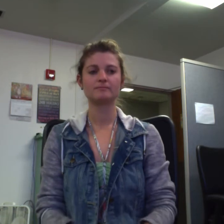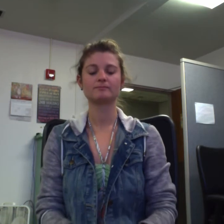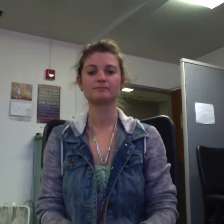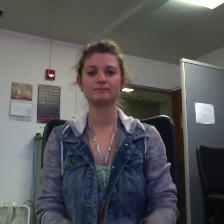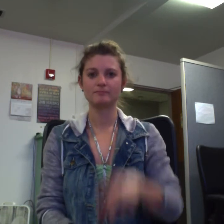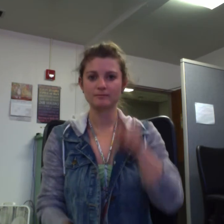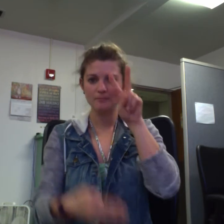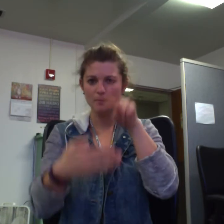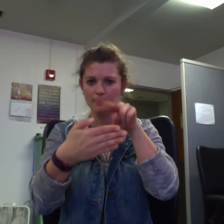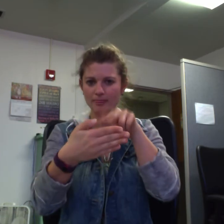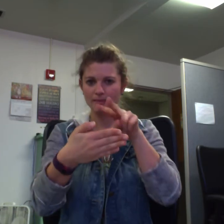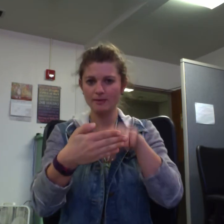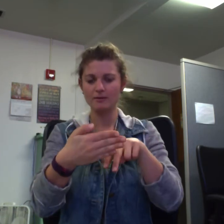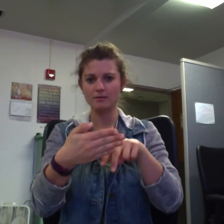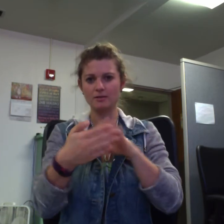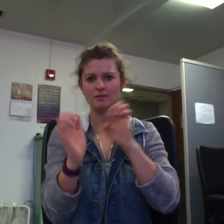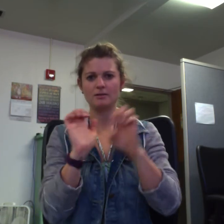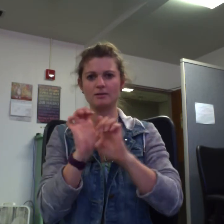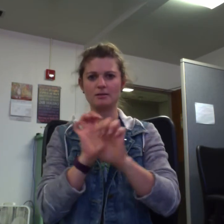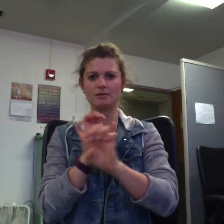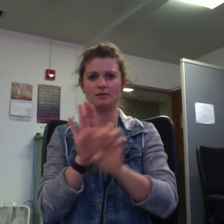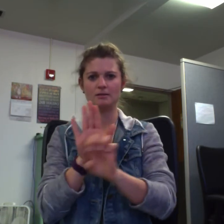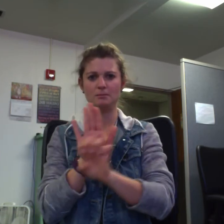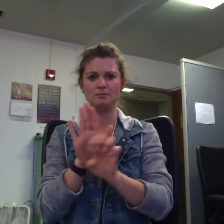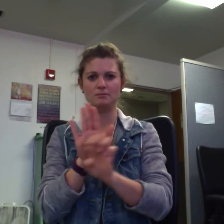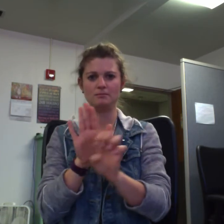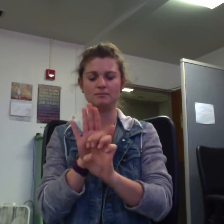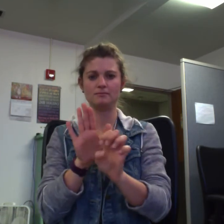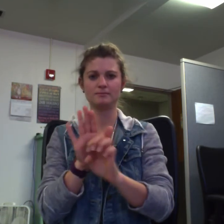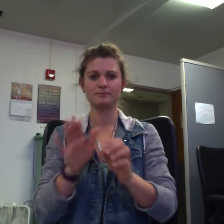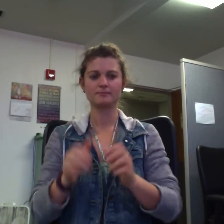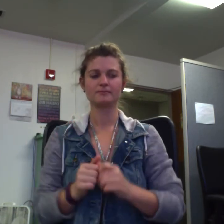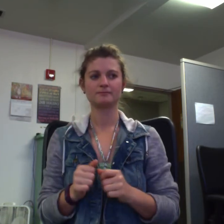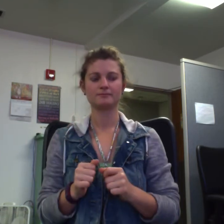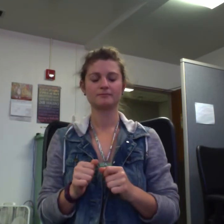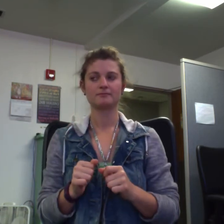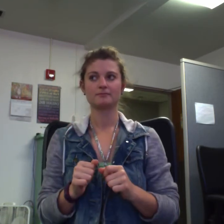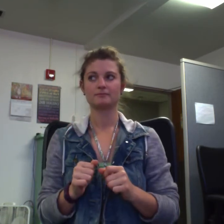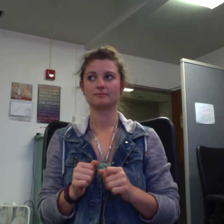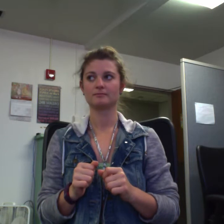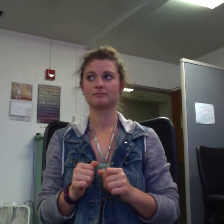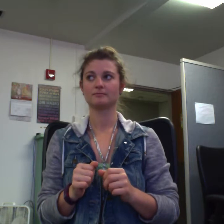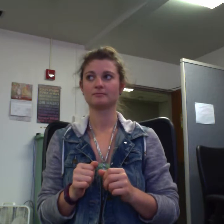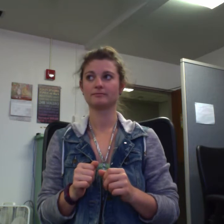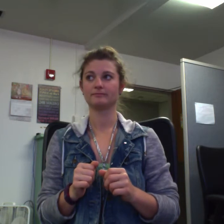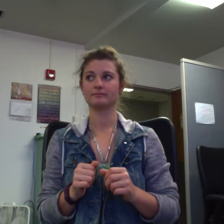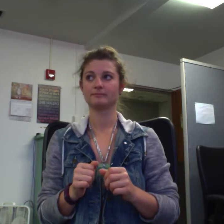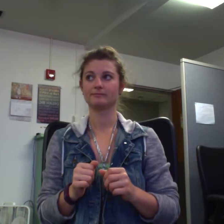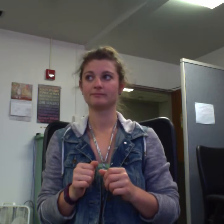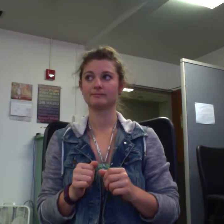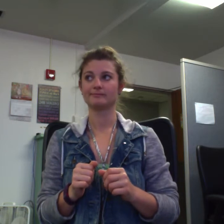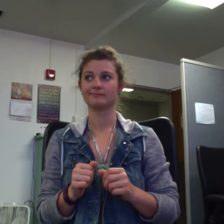see I have a comma after a long, long time. But I don't have a comma after